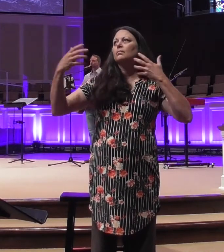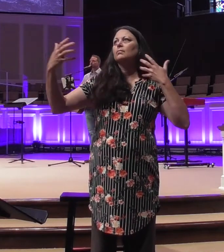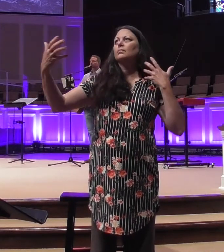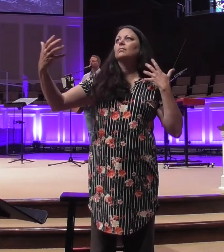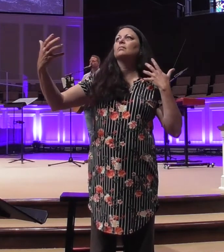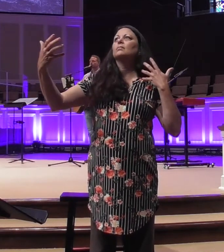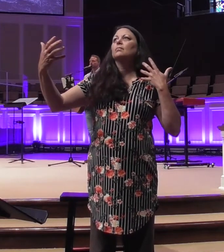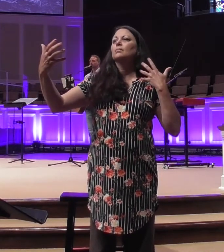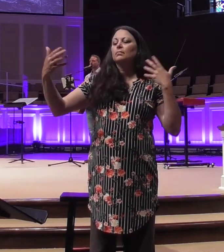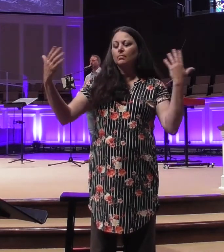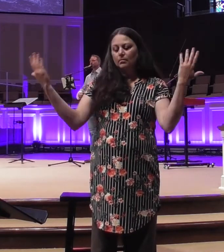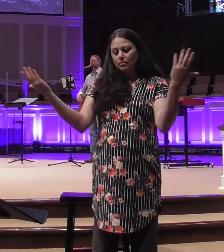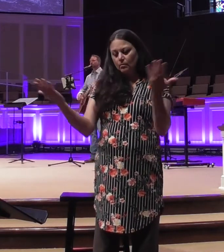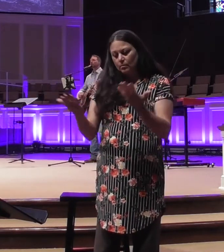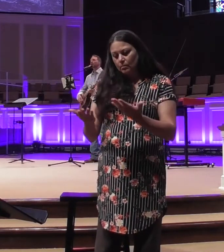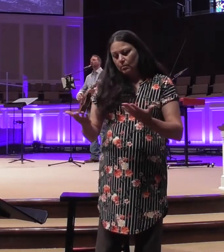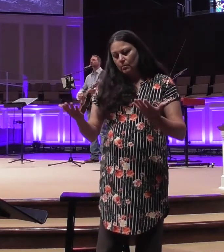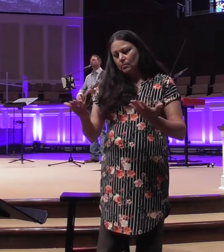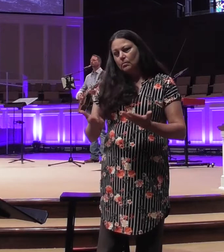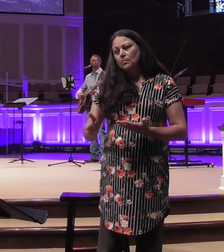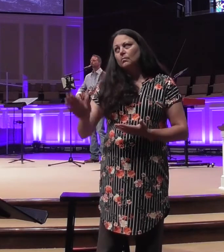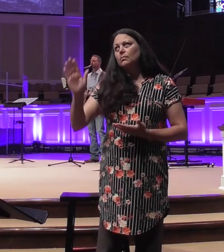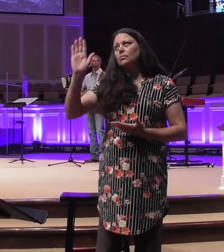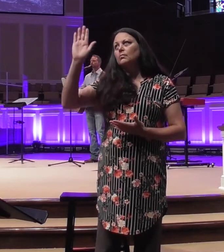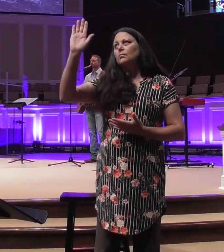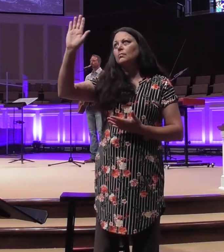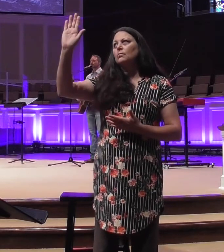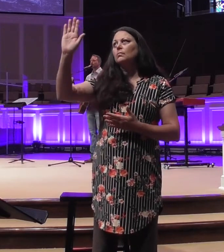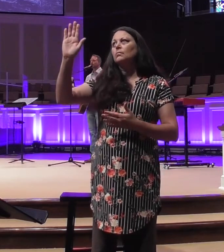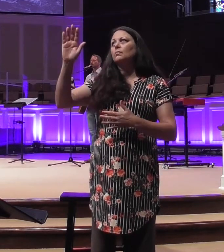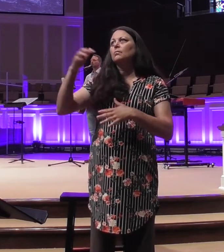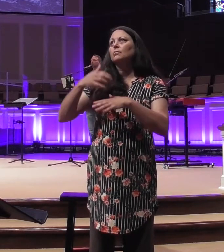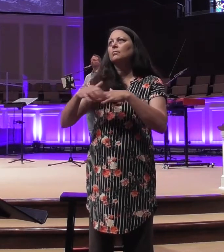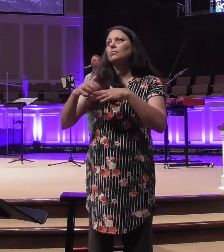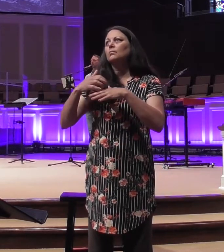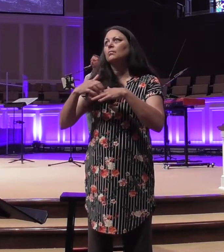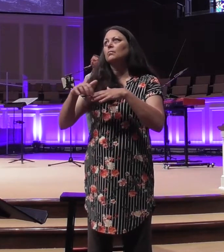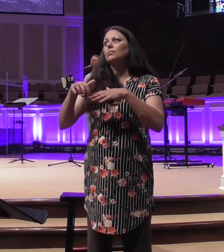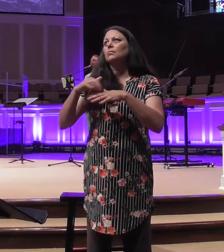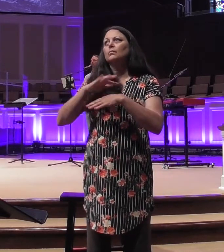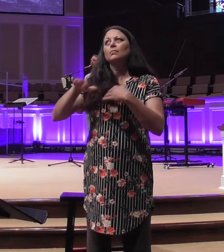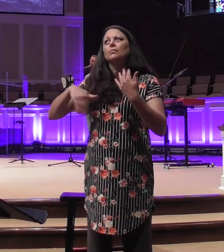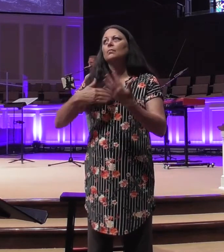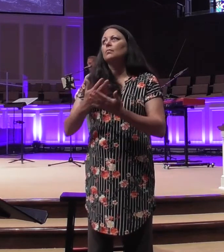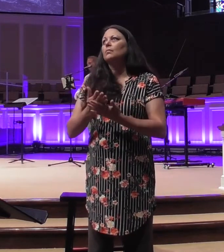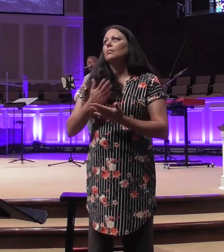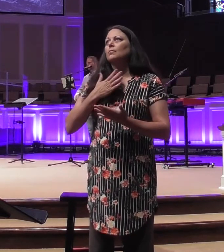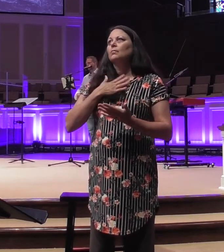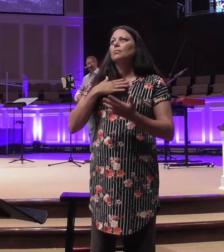Here at your feet, my desires and dreams I lay down.